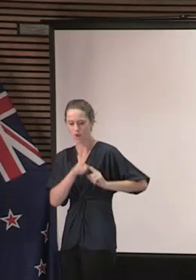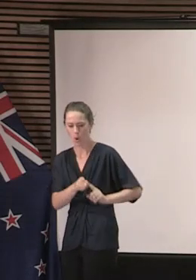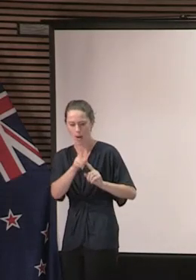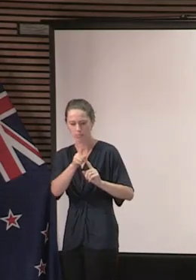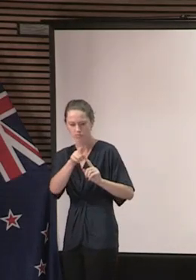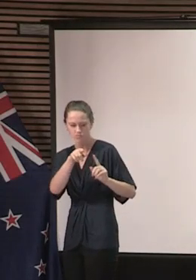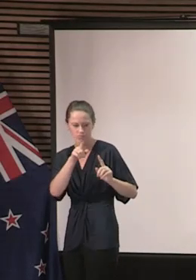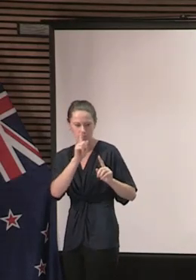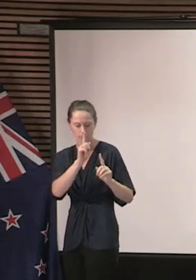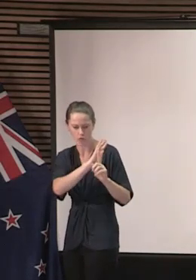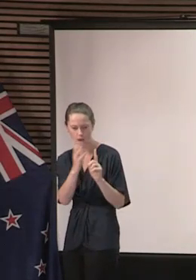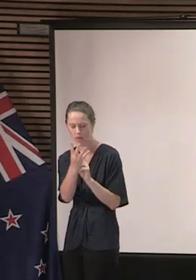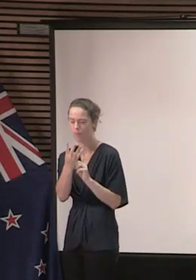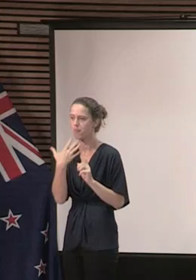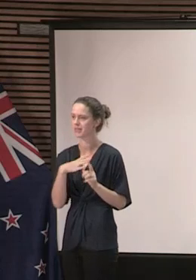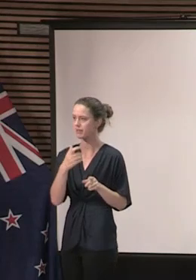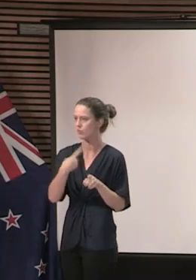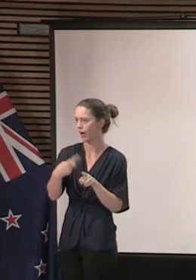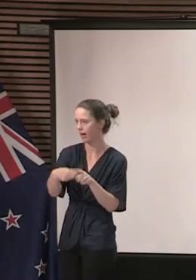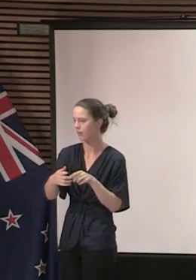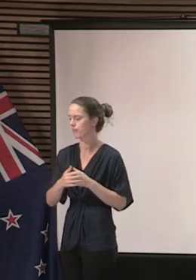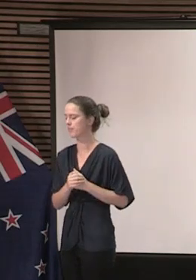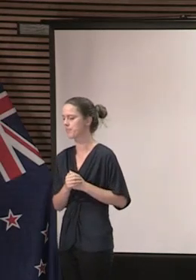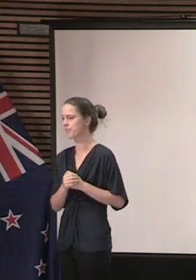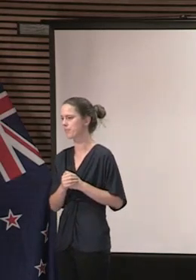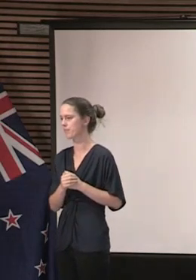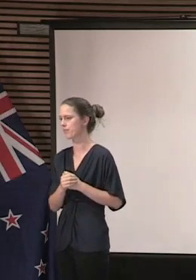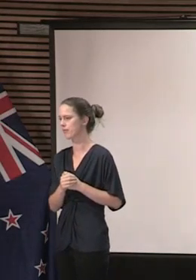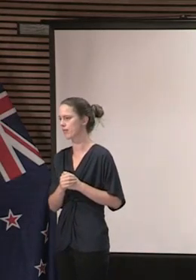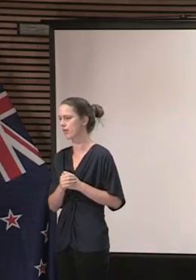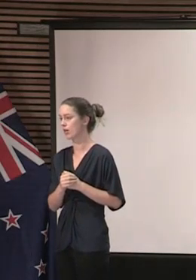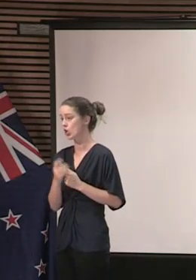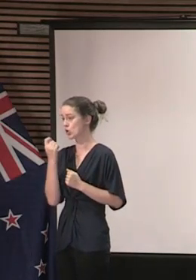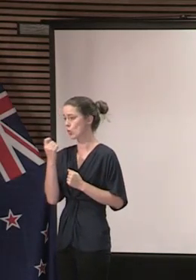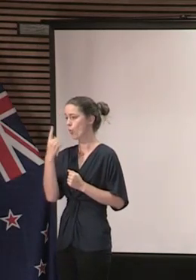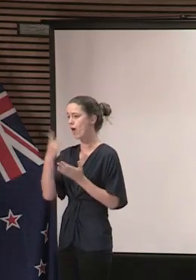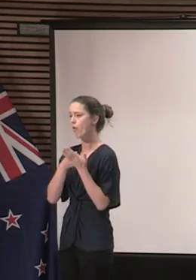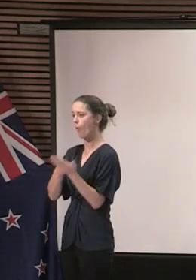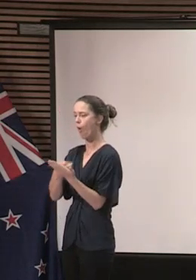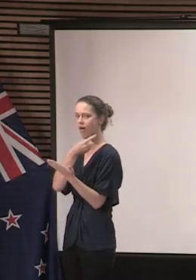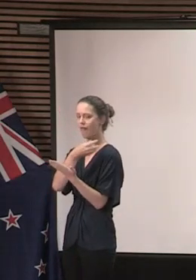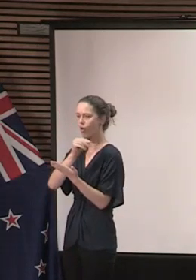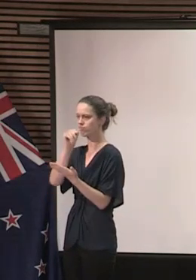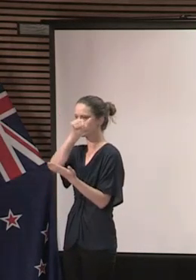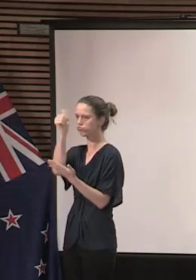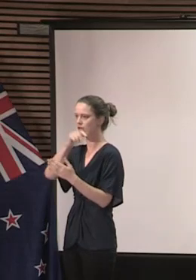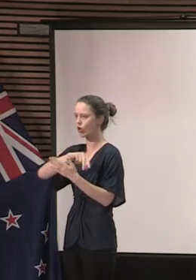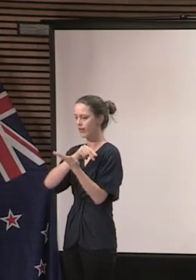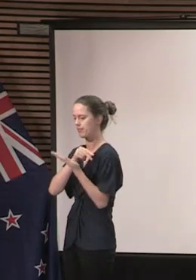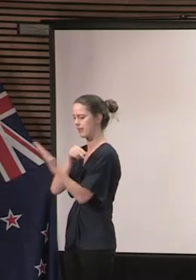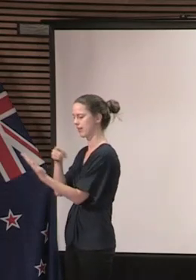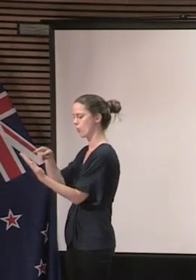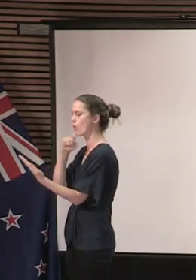the ground. However, what you will see when we publish Dr. Verrill's report is there is a set of indicators that we want to be achieving